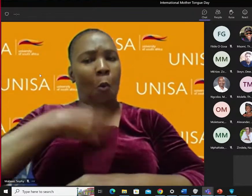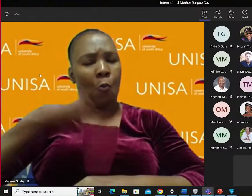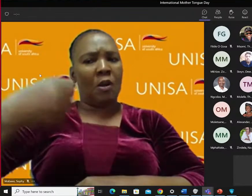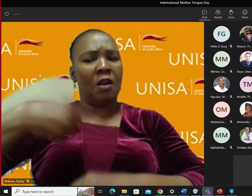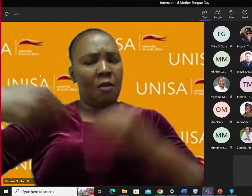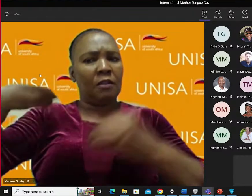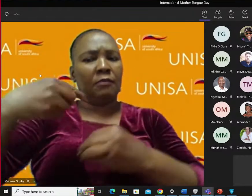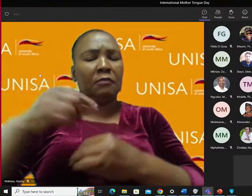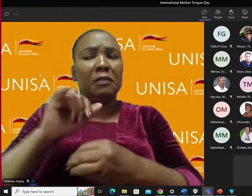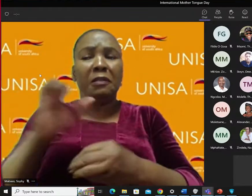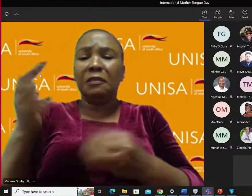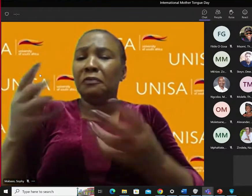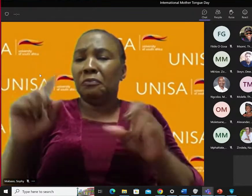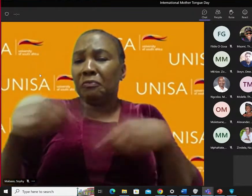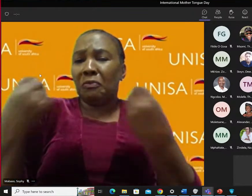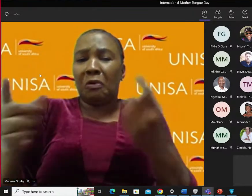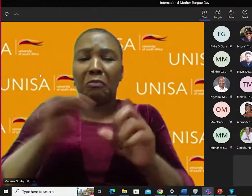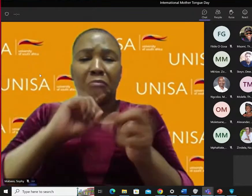if I bulabuli,